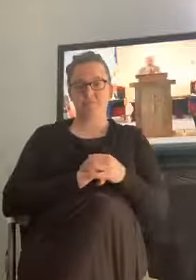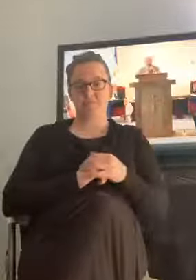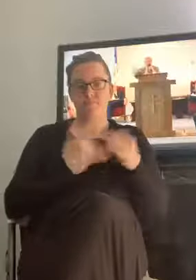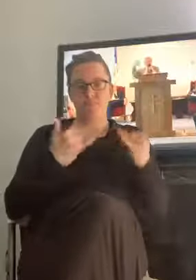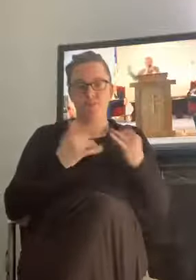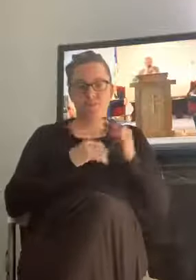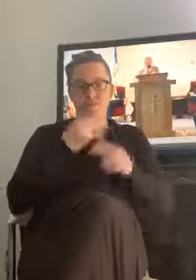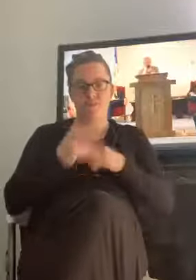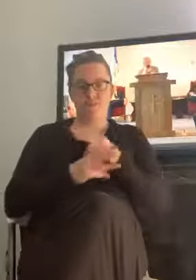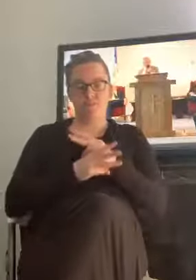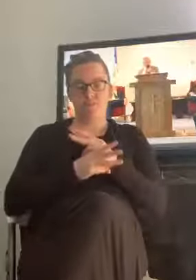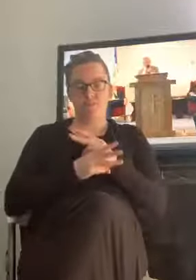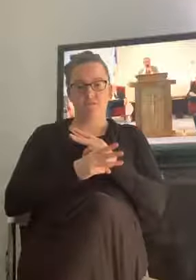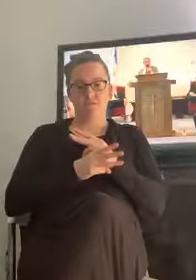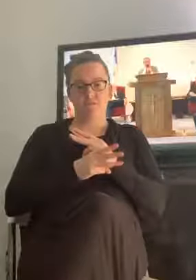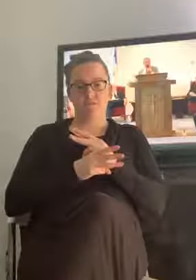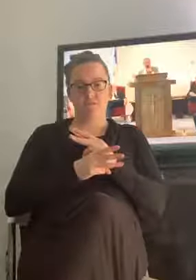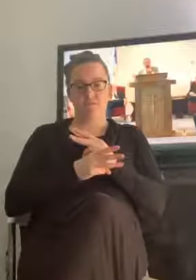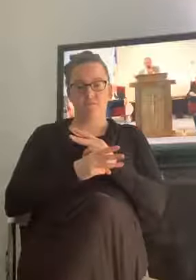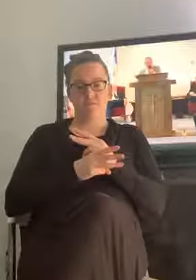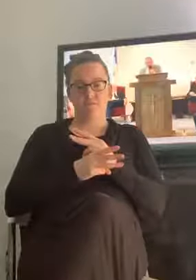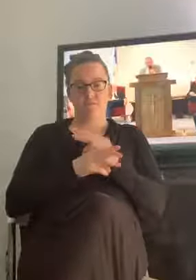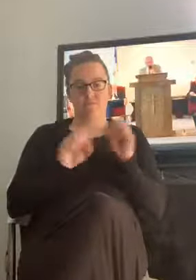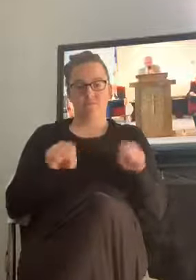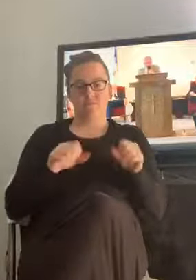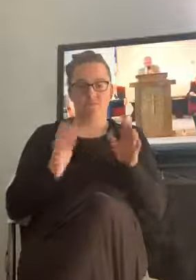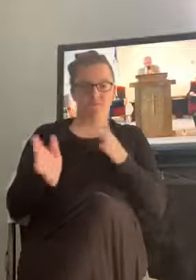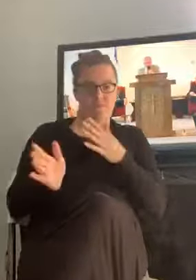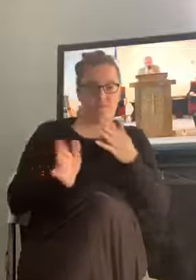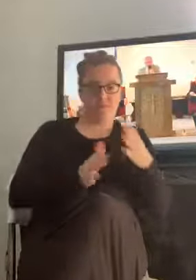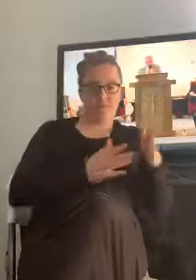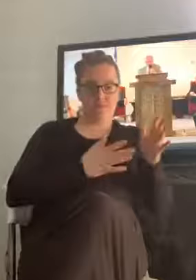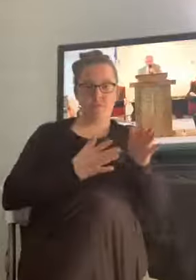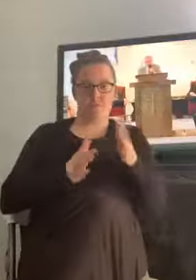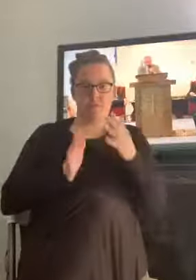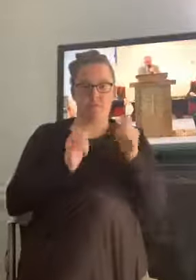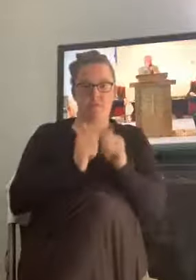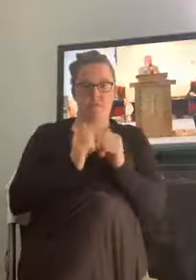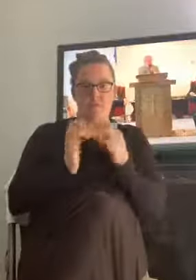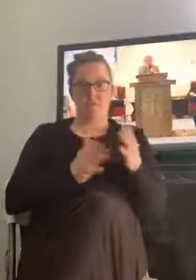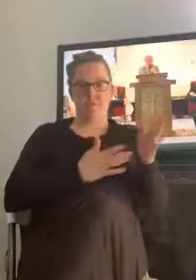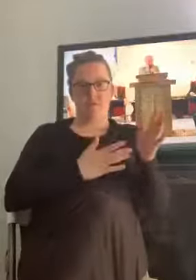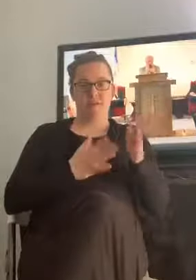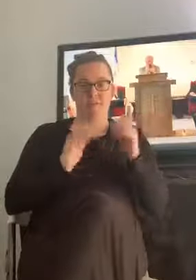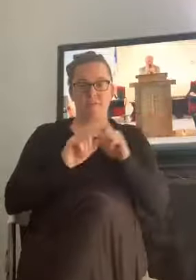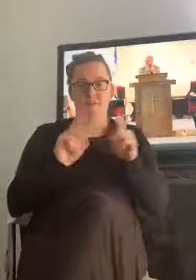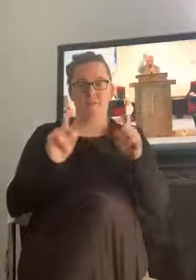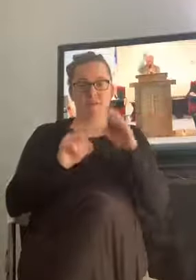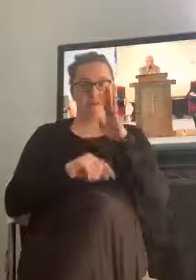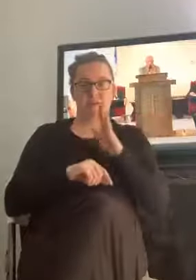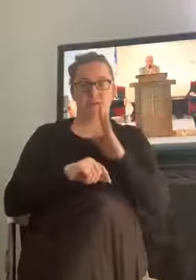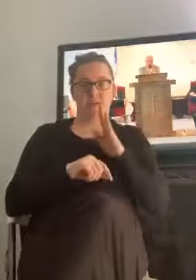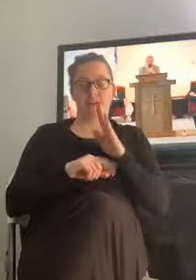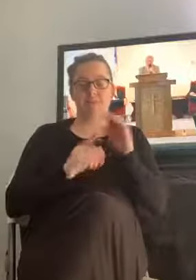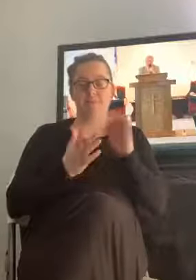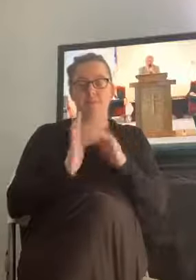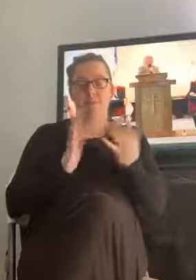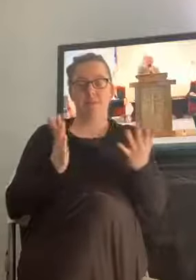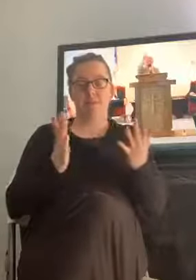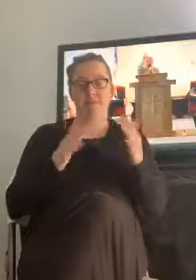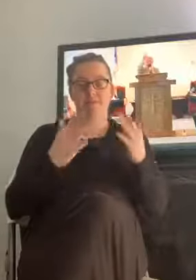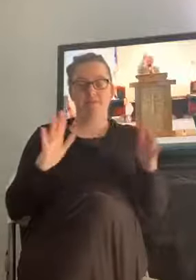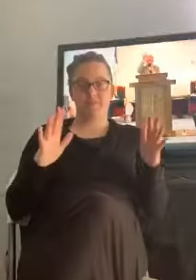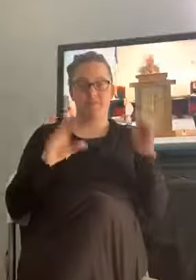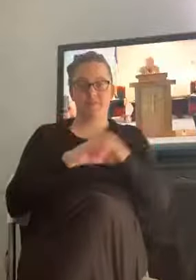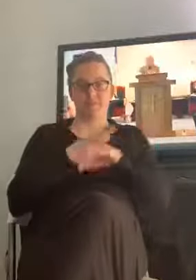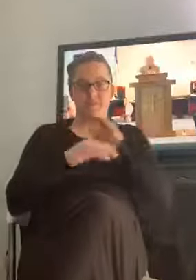be being blown by the turmoil of the winds of adversity. But God's word is settled.